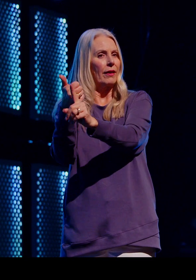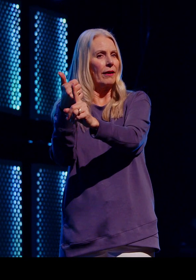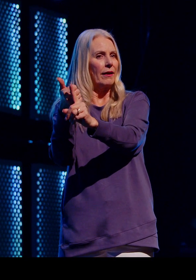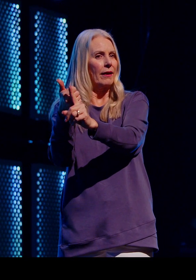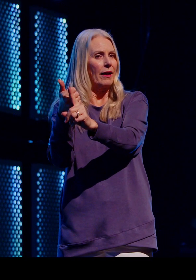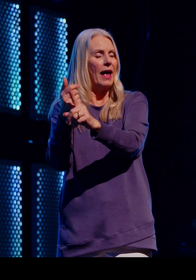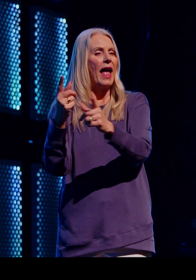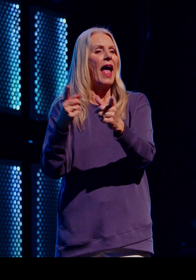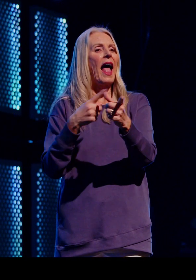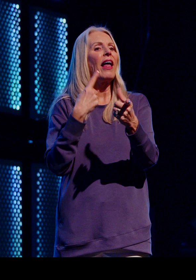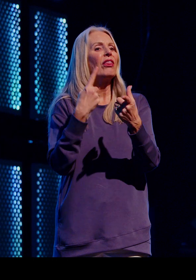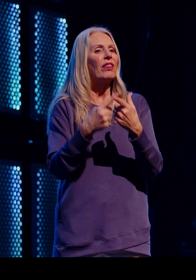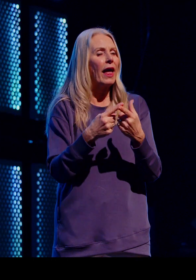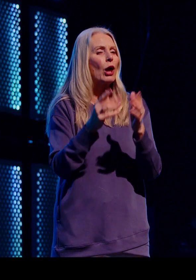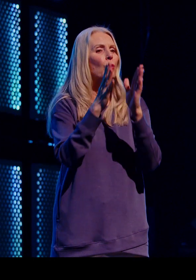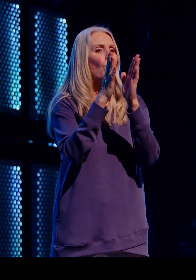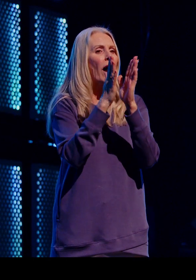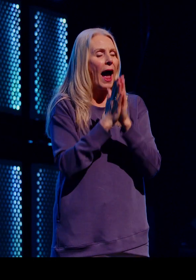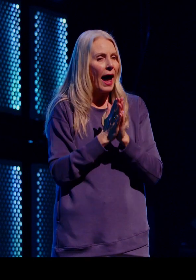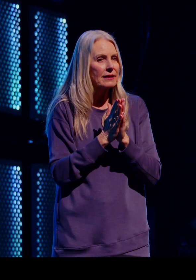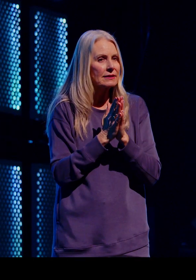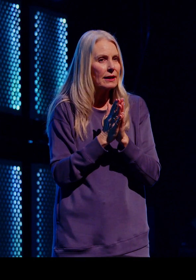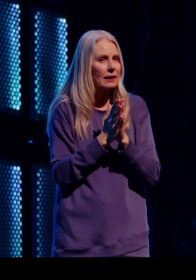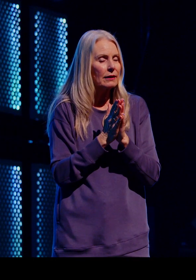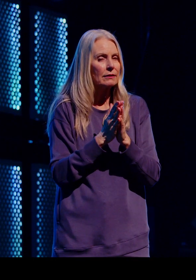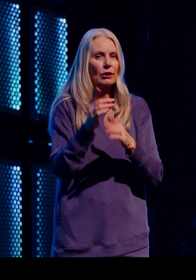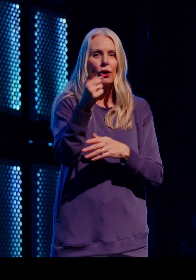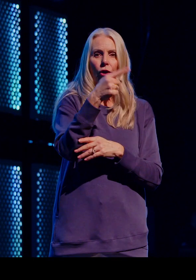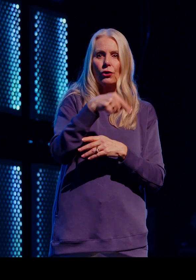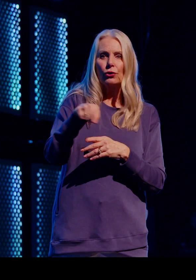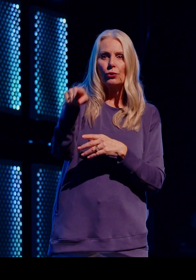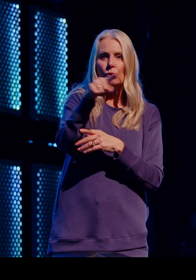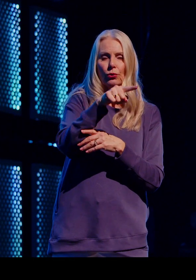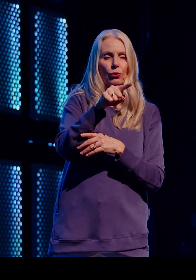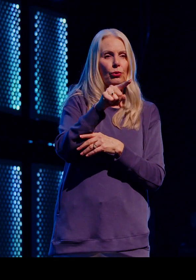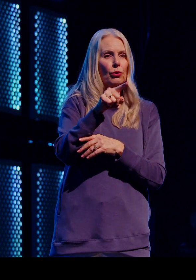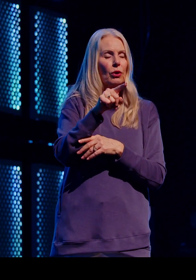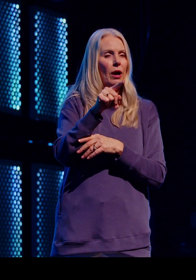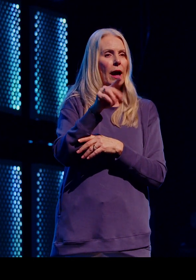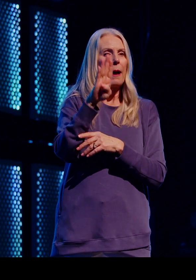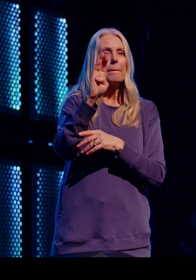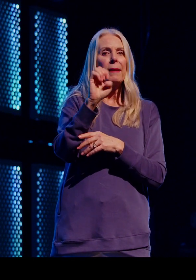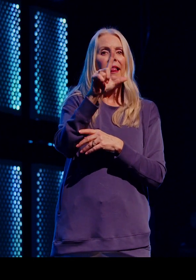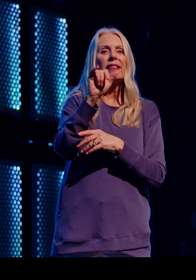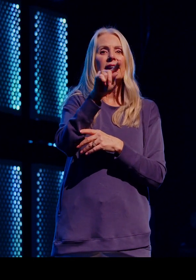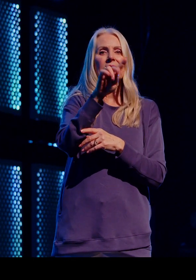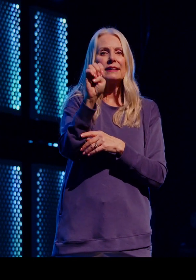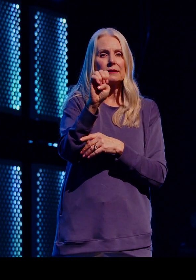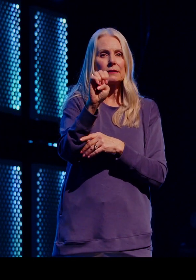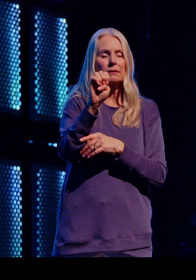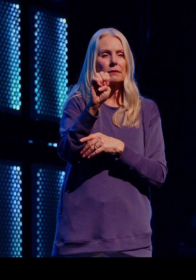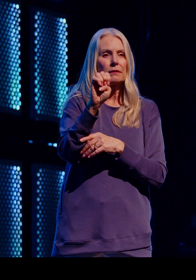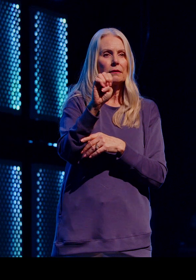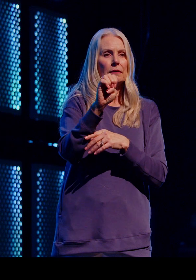And then we're asking the church in Belize to find somebody else to do it